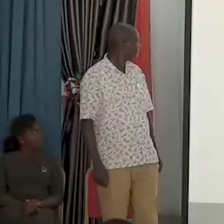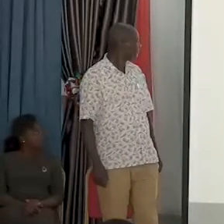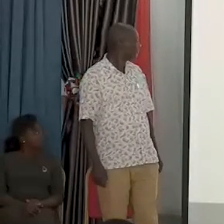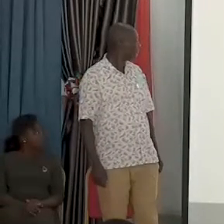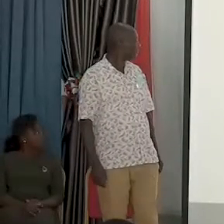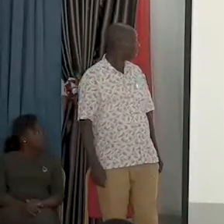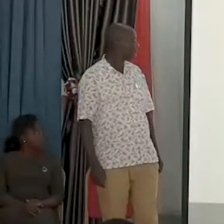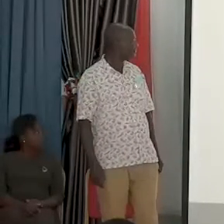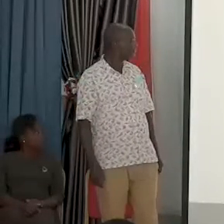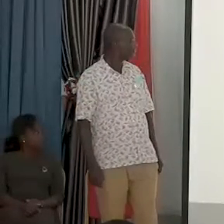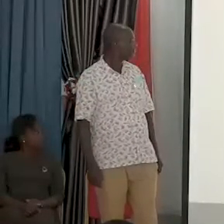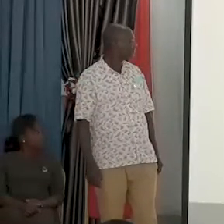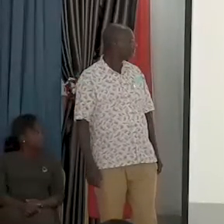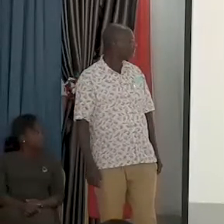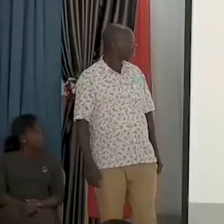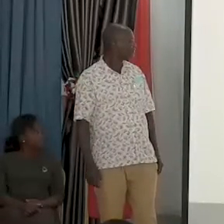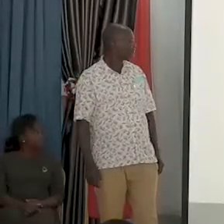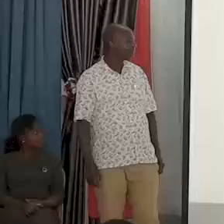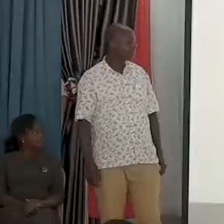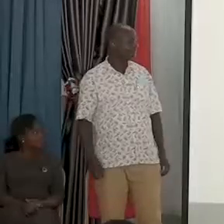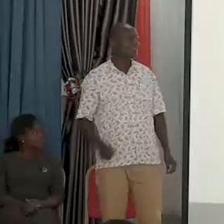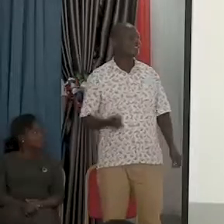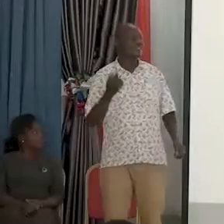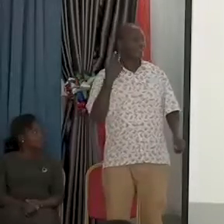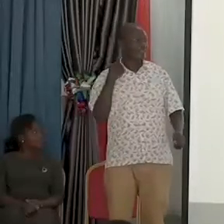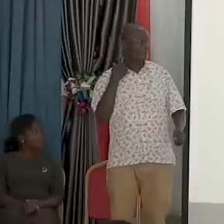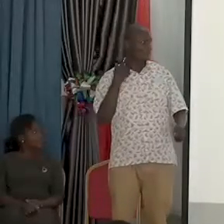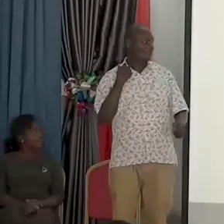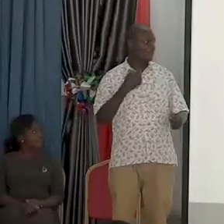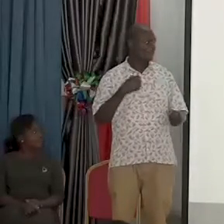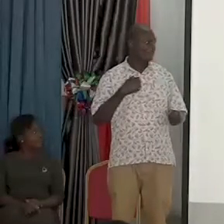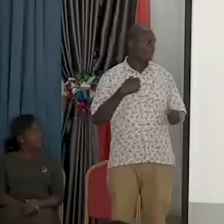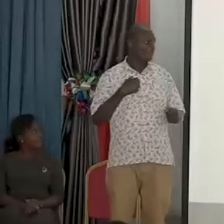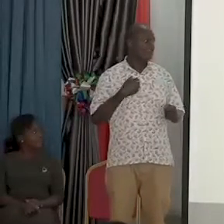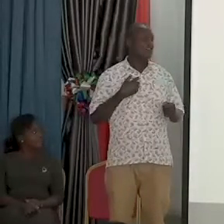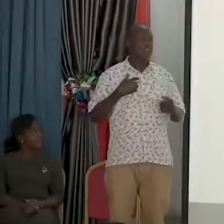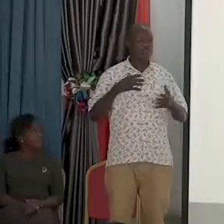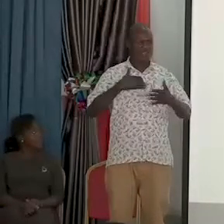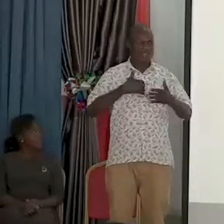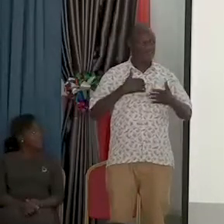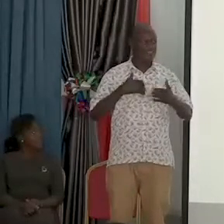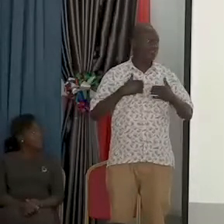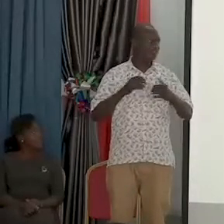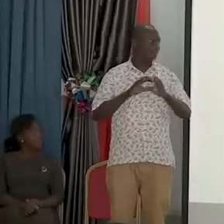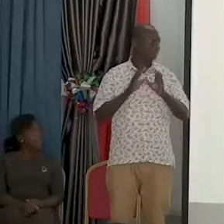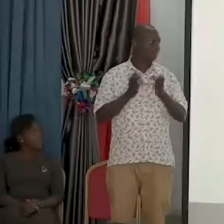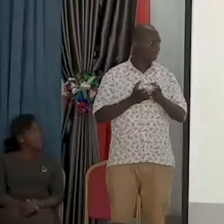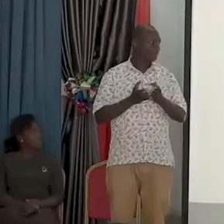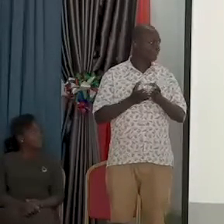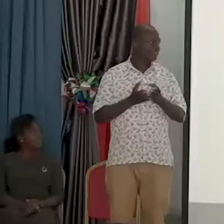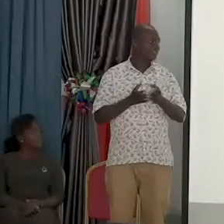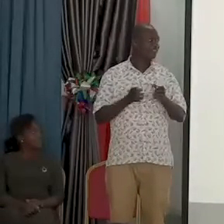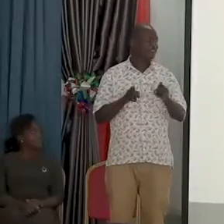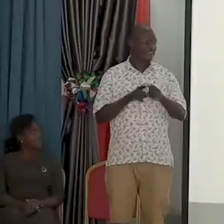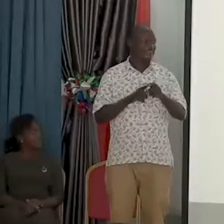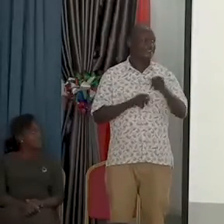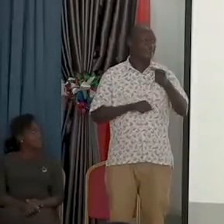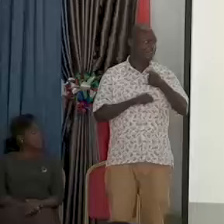Supports. I'm talking about the number of people that you have in your organization that are a support to your